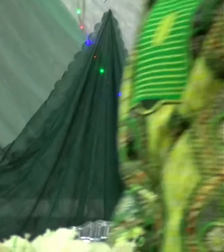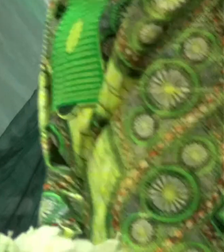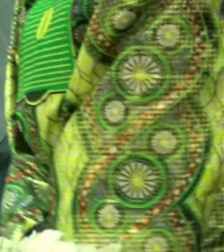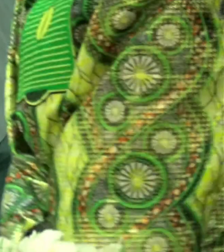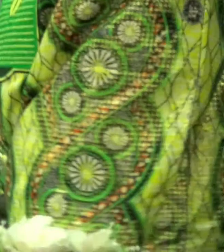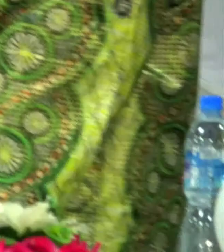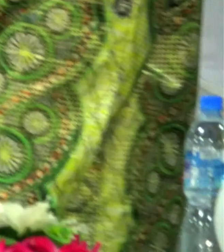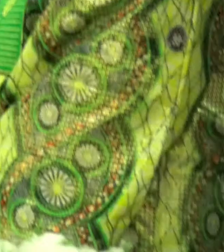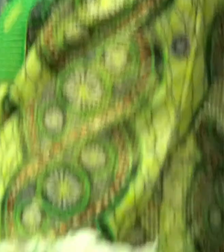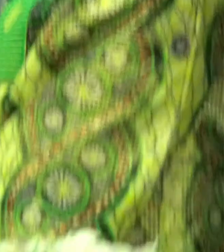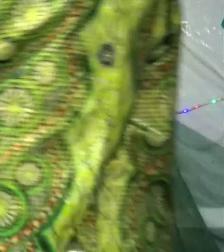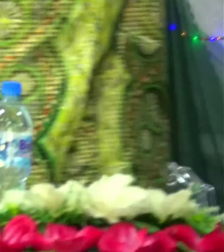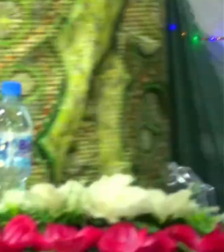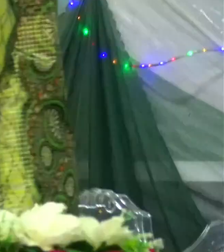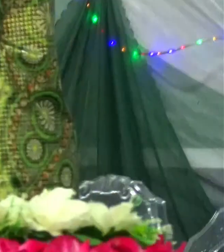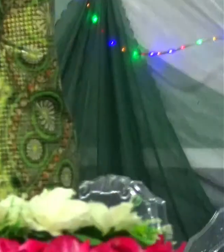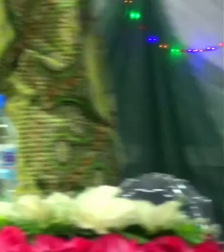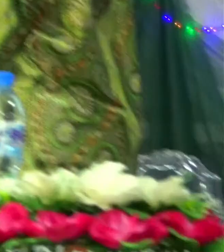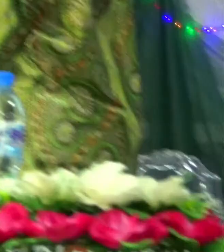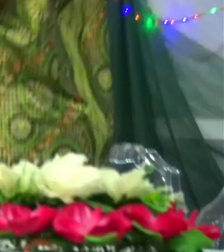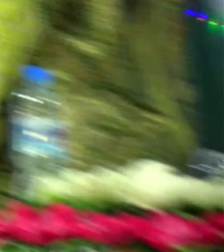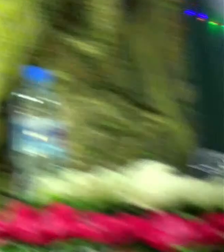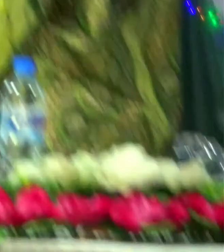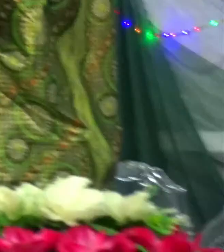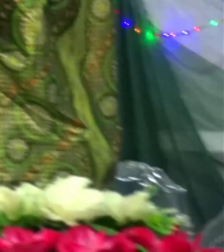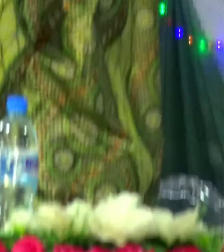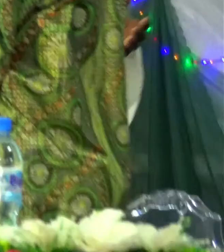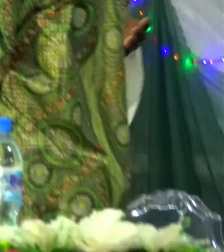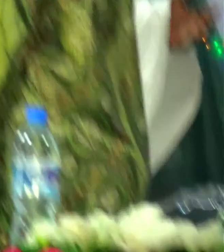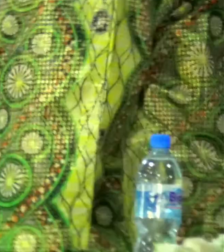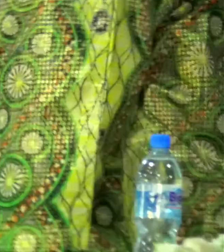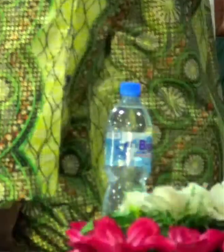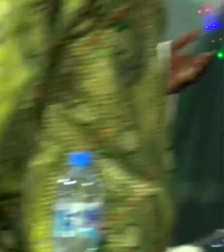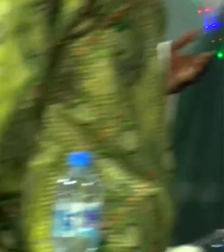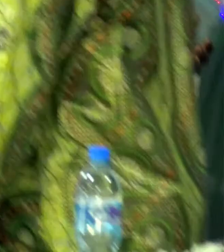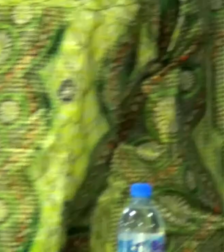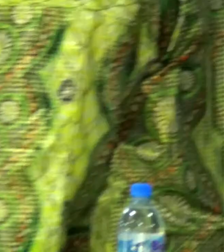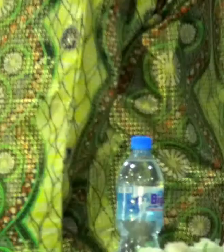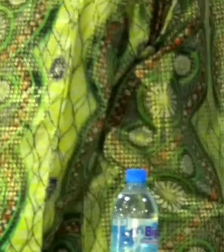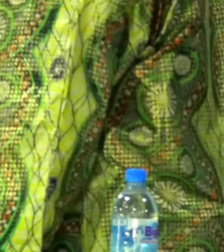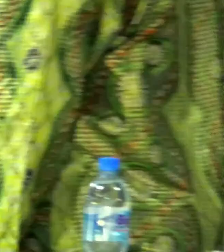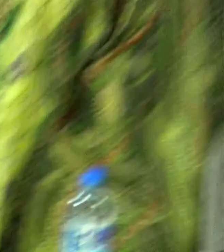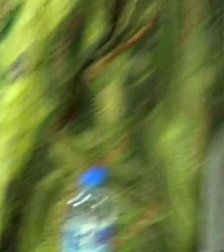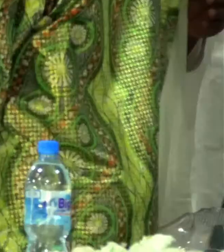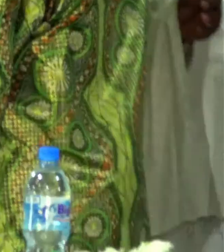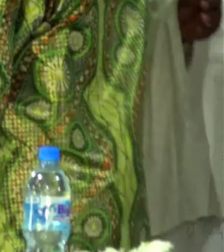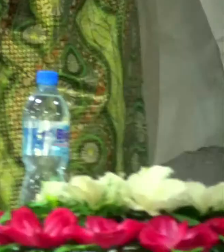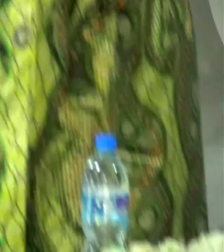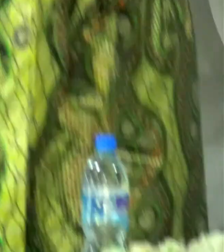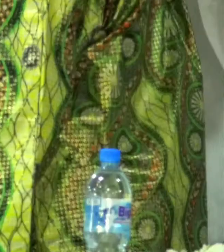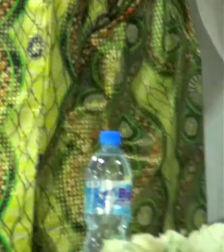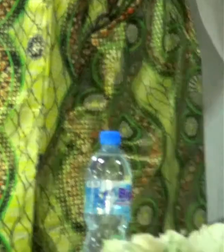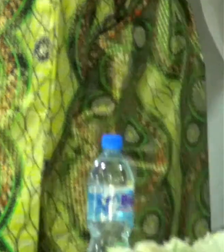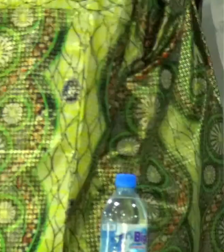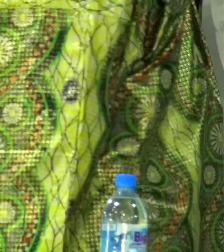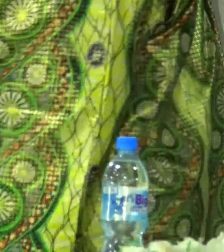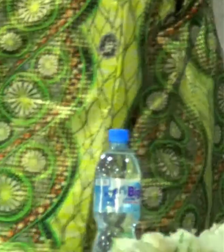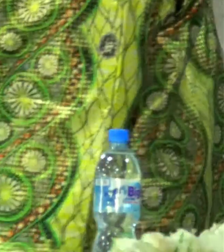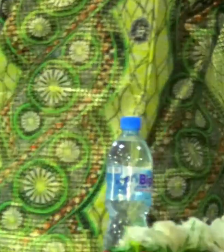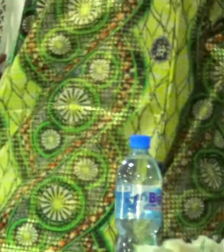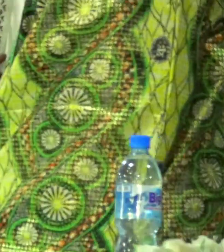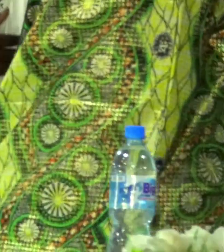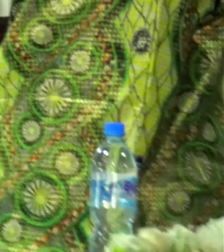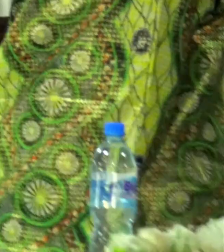Event Center opposite Barimu Market Barak Sangwe Eleyele Road Oni Bese keynote speaker His Excellency Barrister Abdul